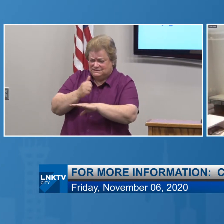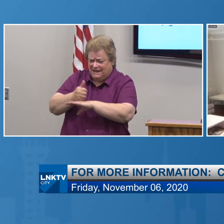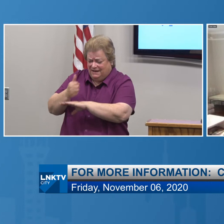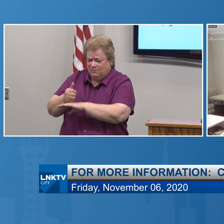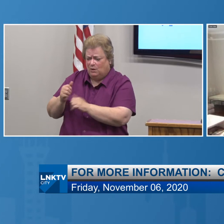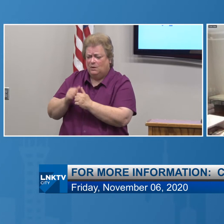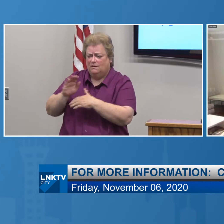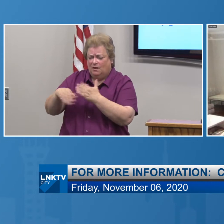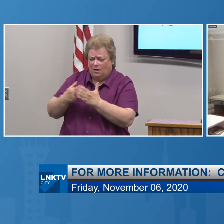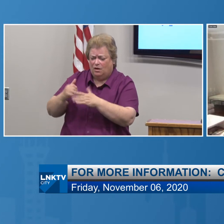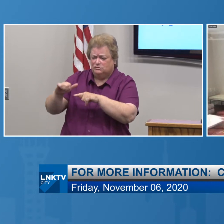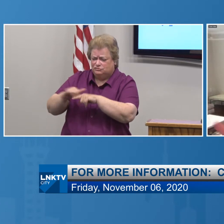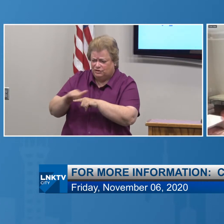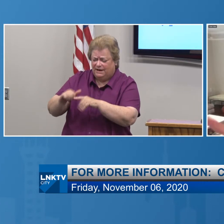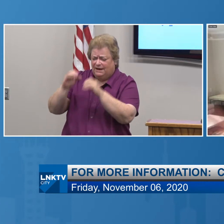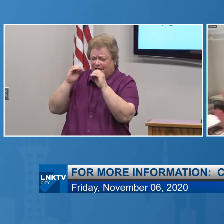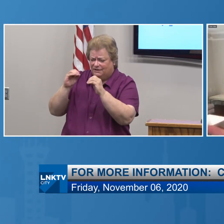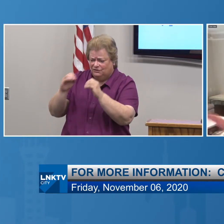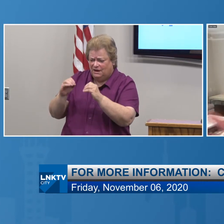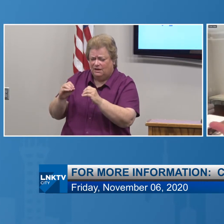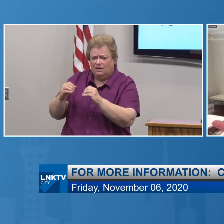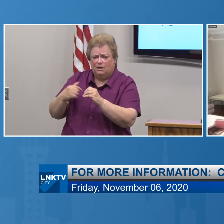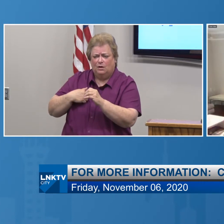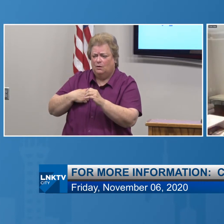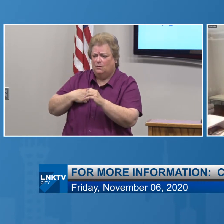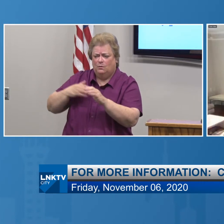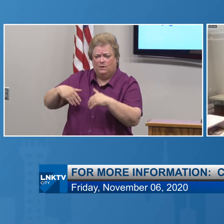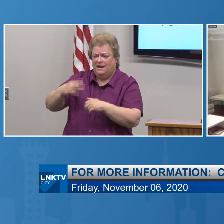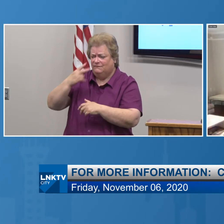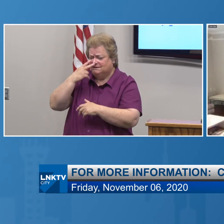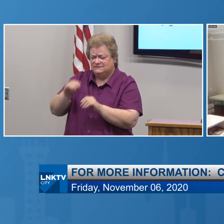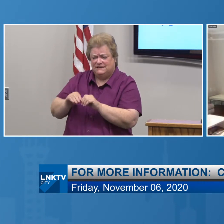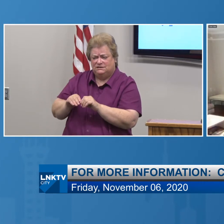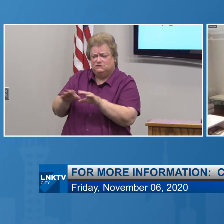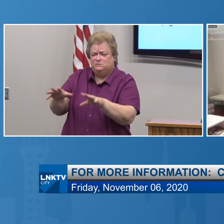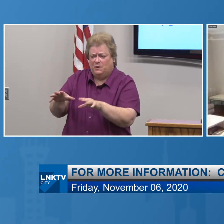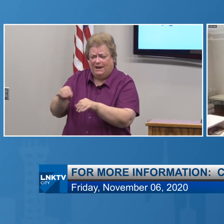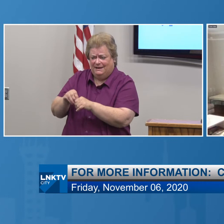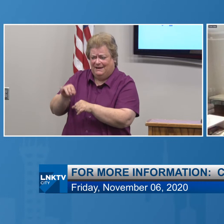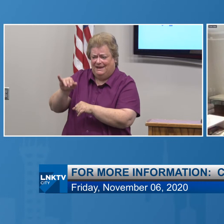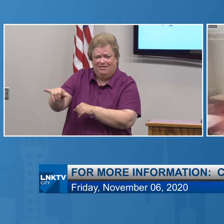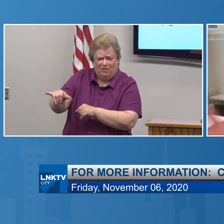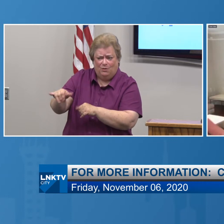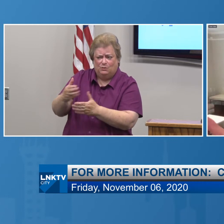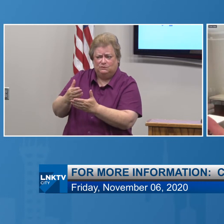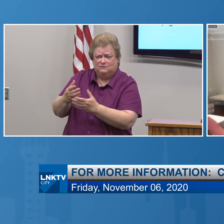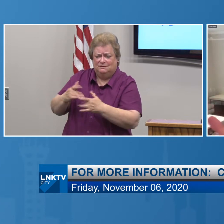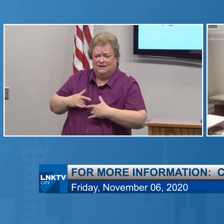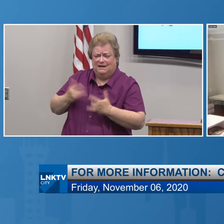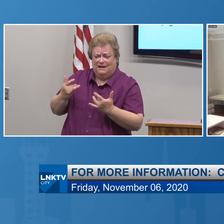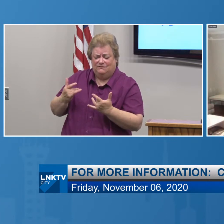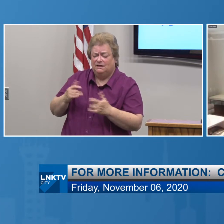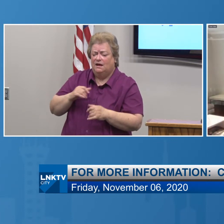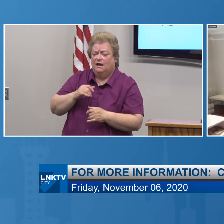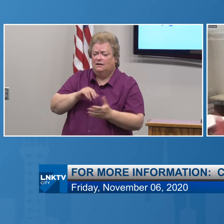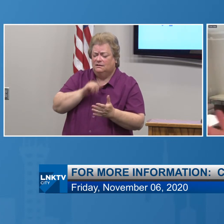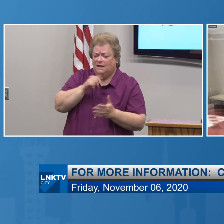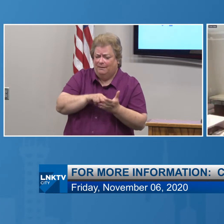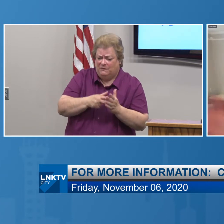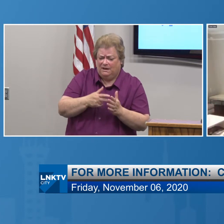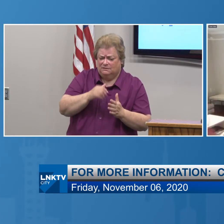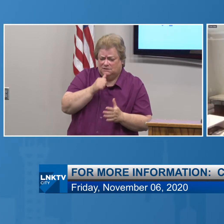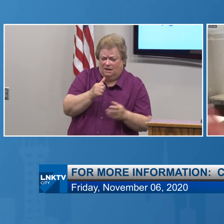the training, we aren't seeing transmission happening there to date. It doesn't mean it's not possible, but we